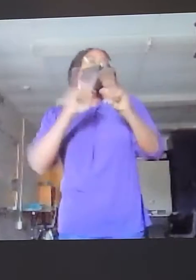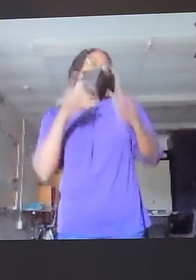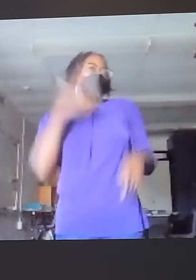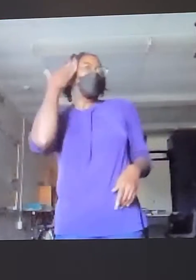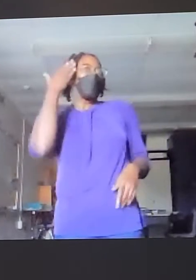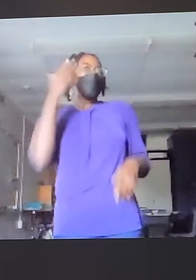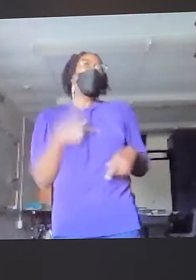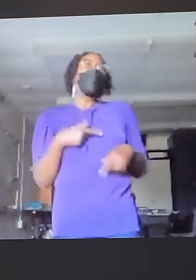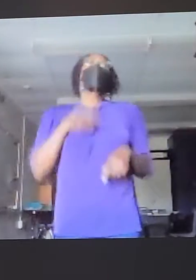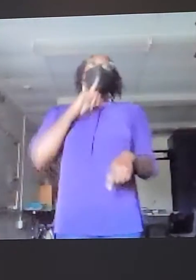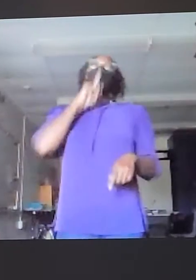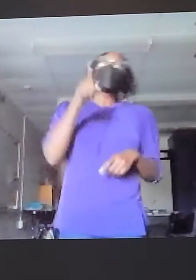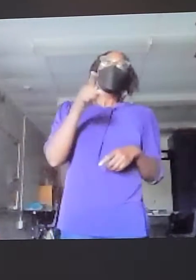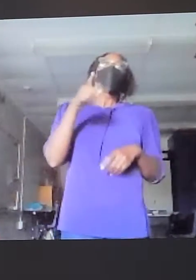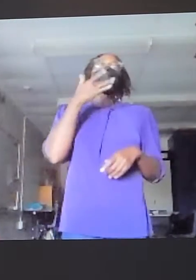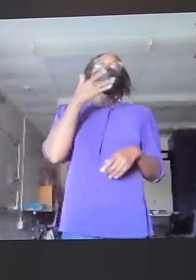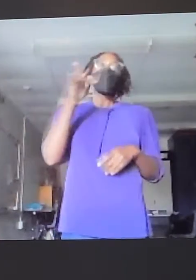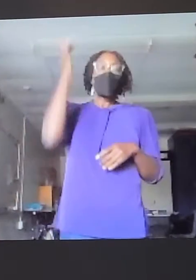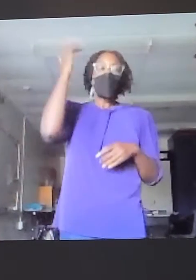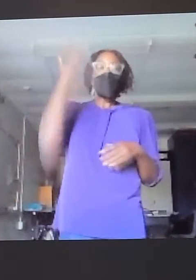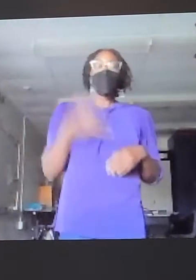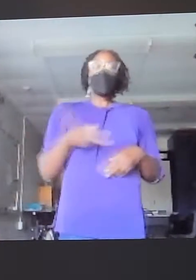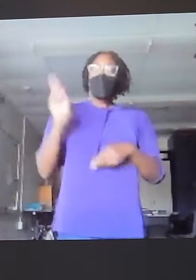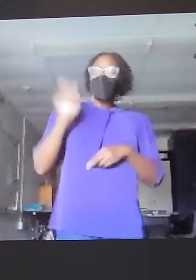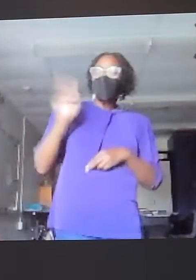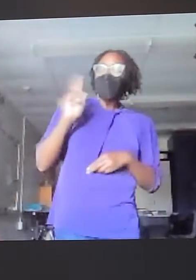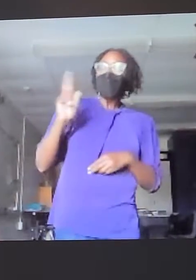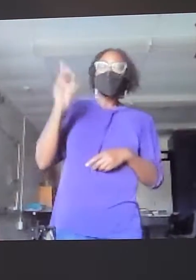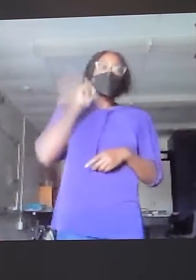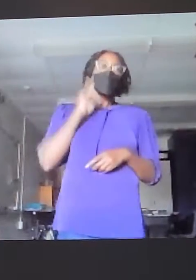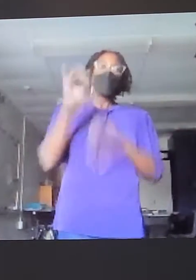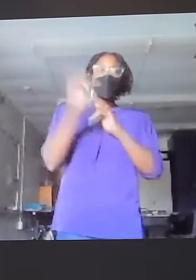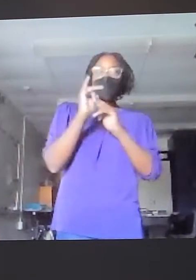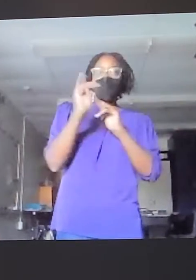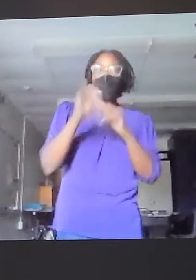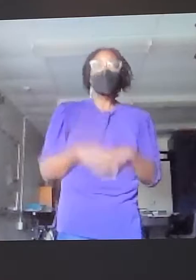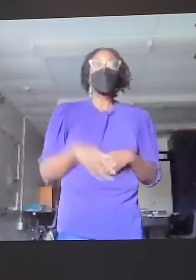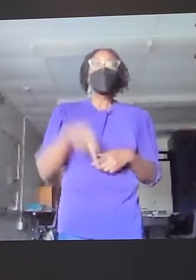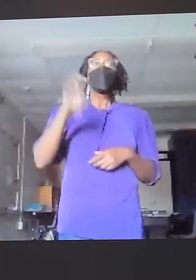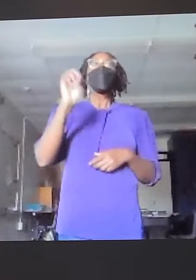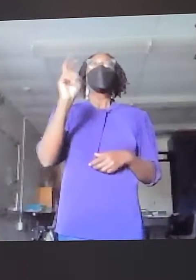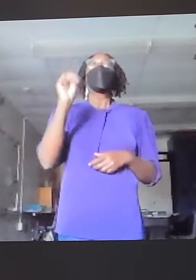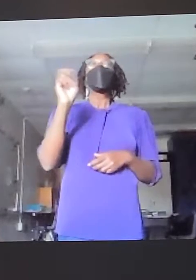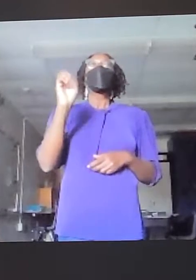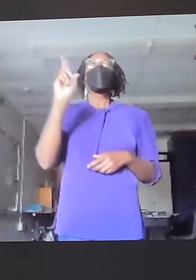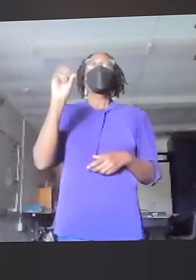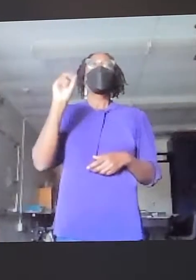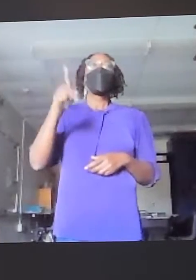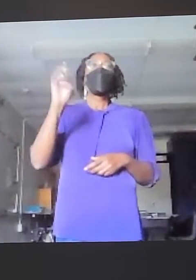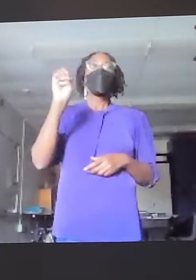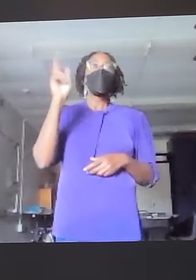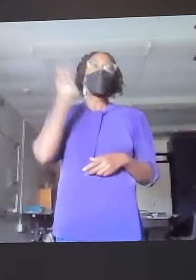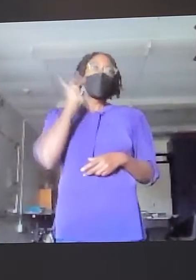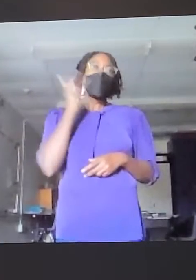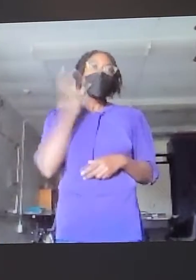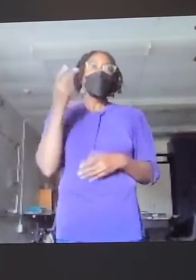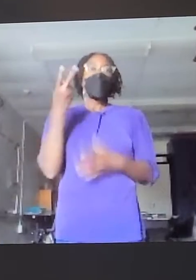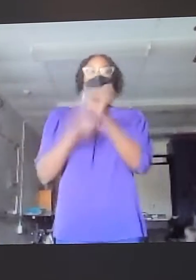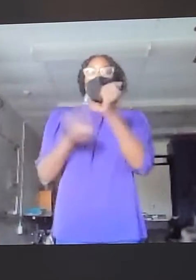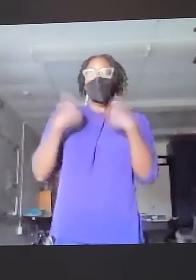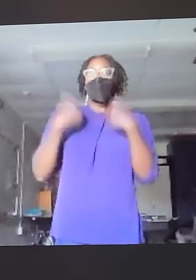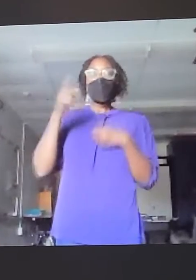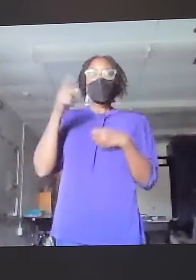top of the world lucky because I have a very best friend who's just like me. Penelope and I will both wear hearmaids to